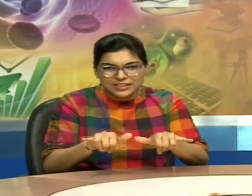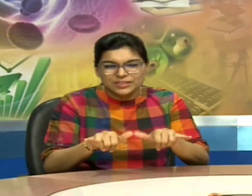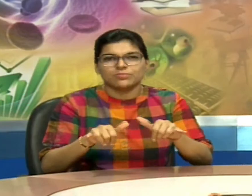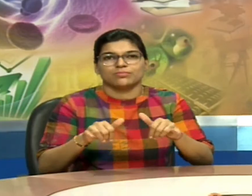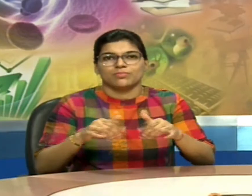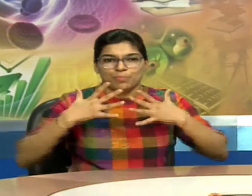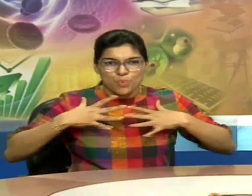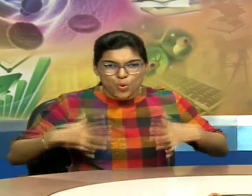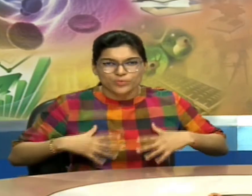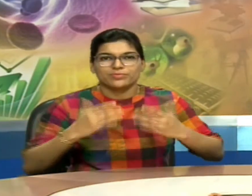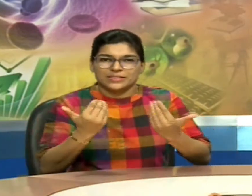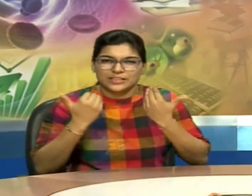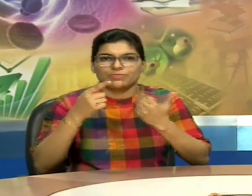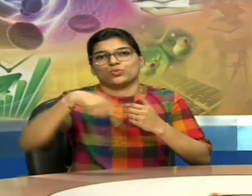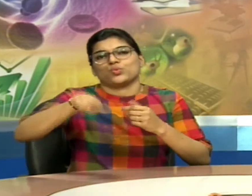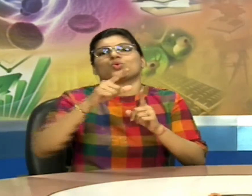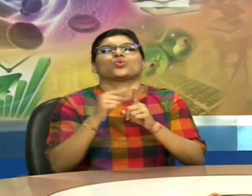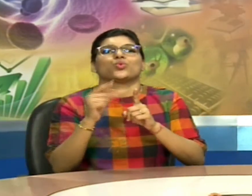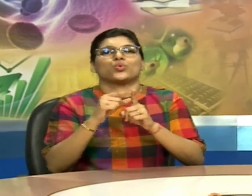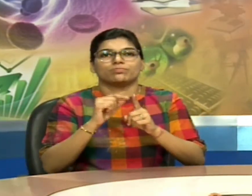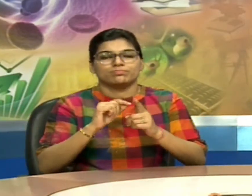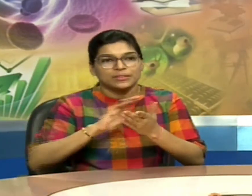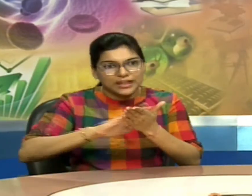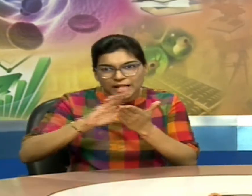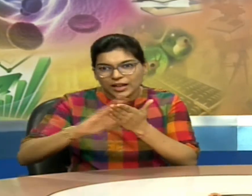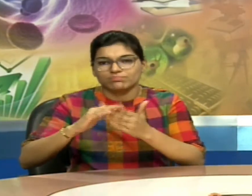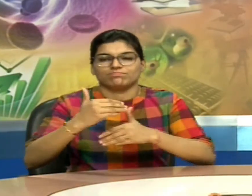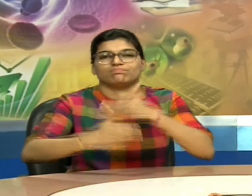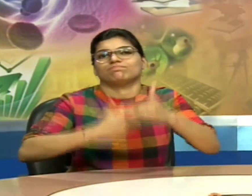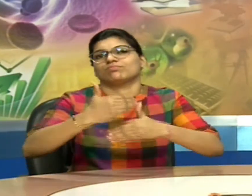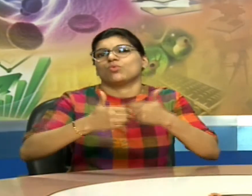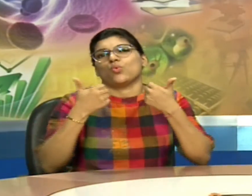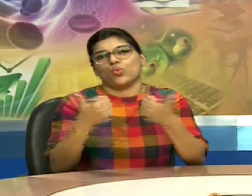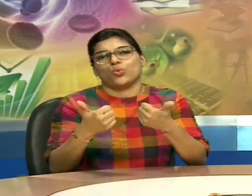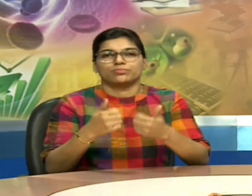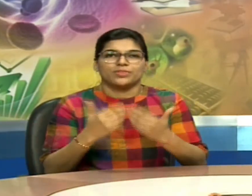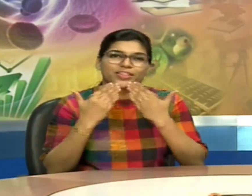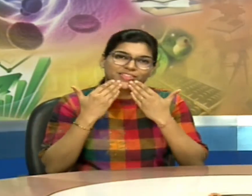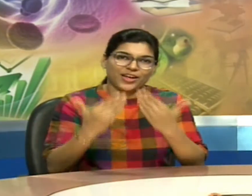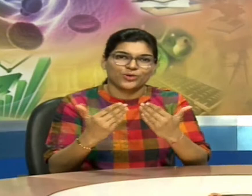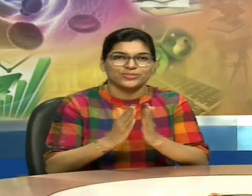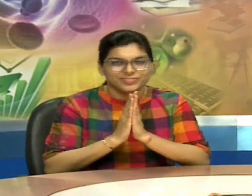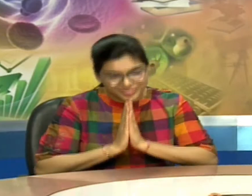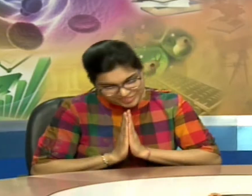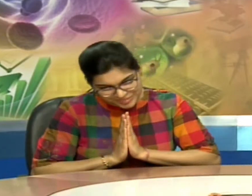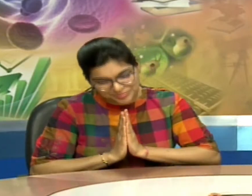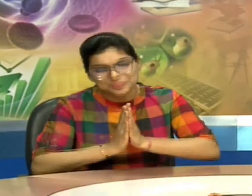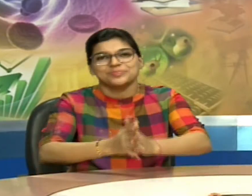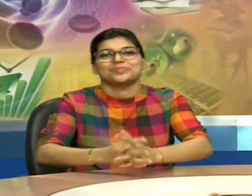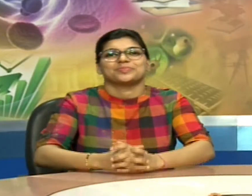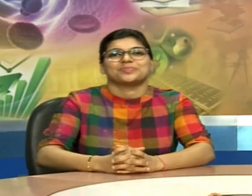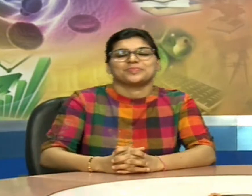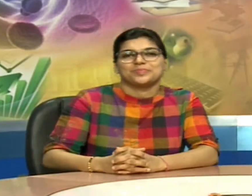A prayer for healing, you all need to read yourself. Thank you so much.